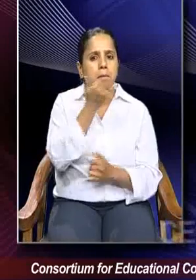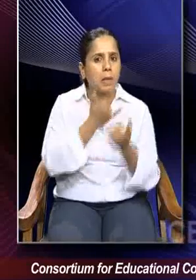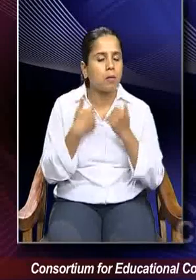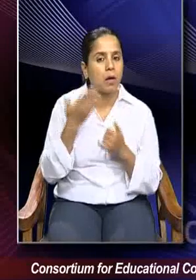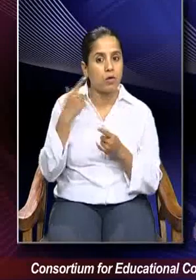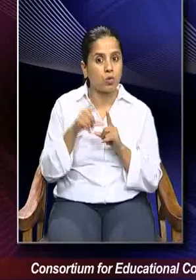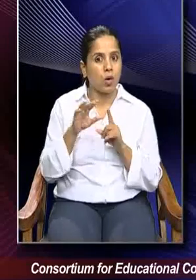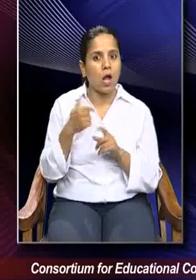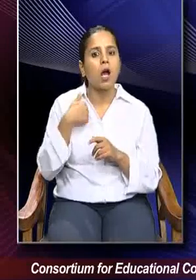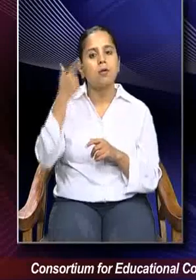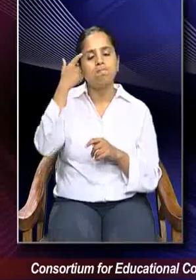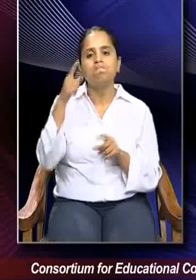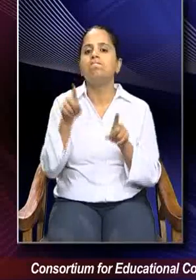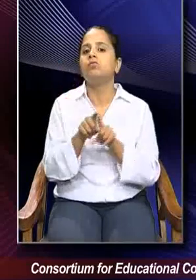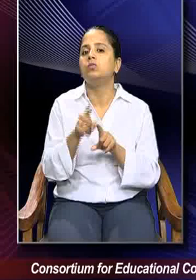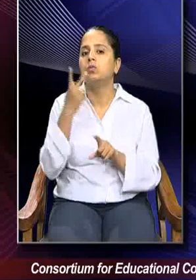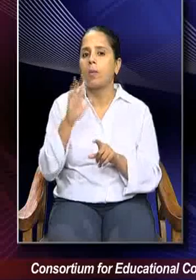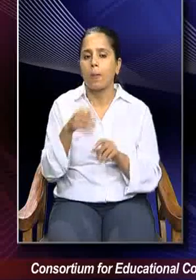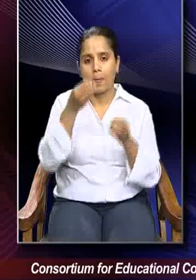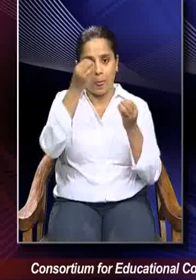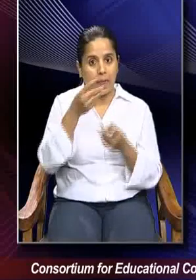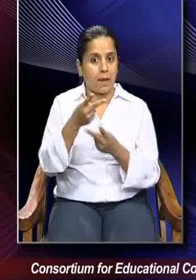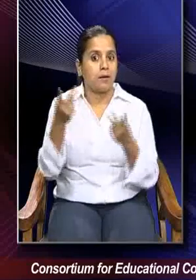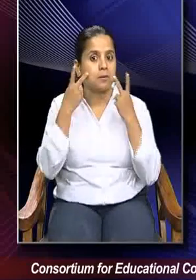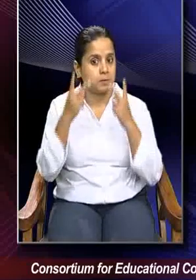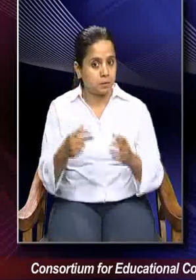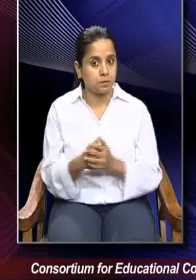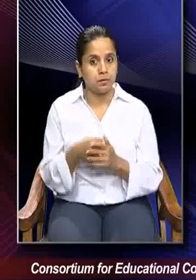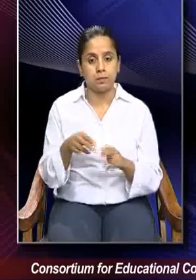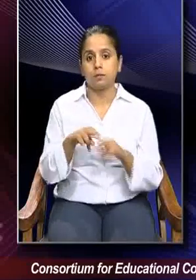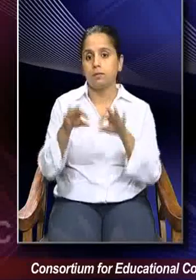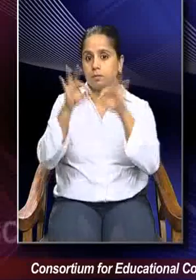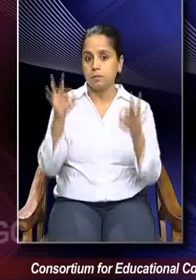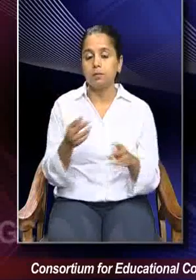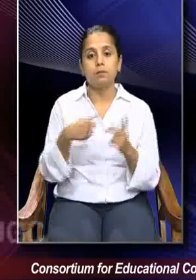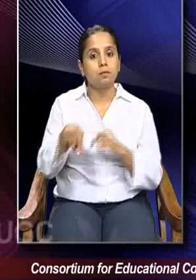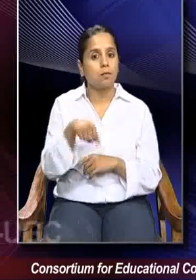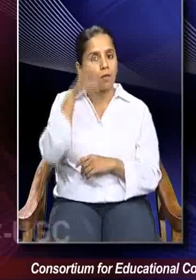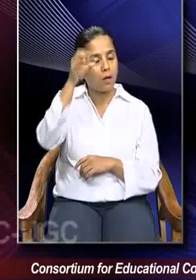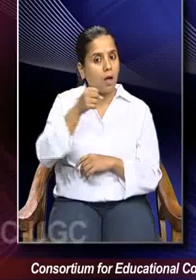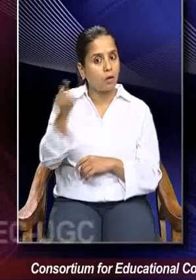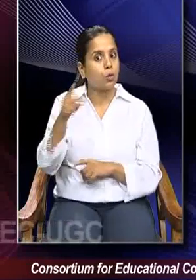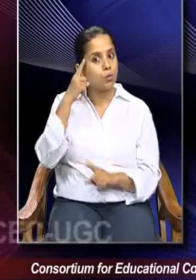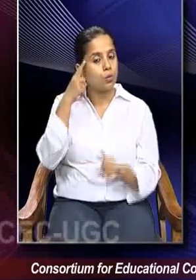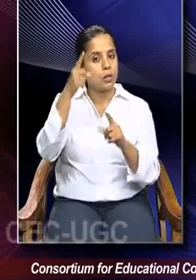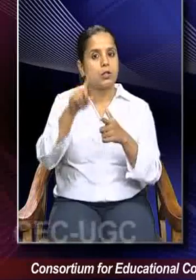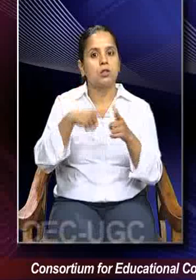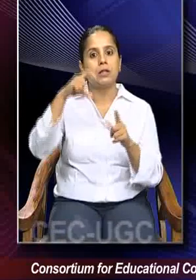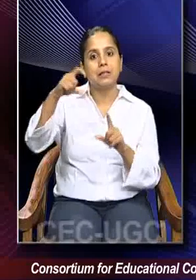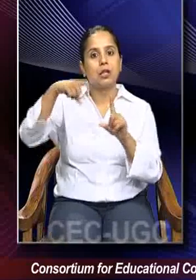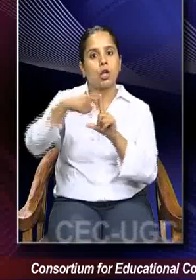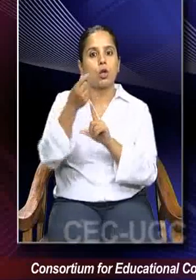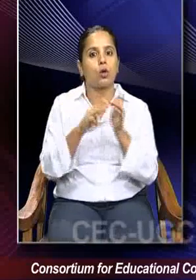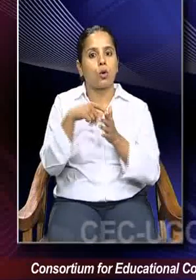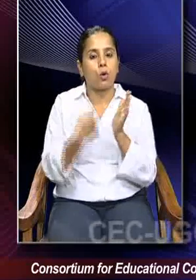have taken have also been delivered. A framework which is a Gandhian thought and J.C. Kumarappa's economy